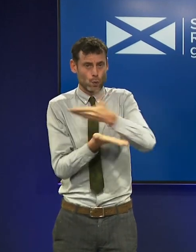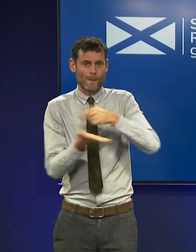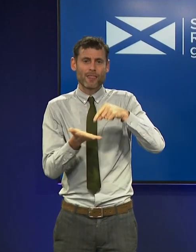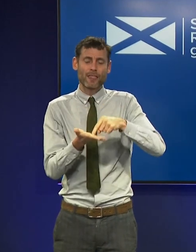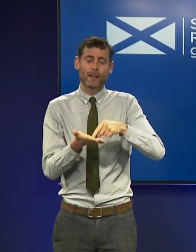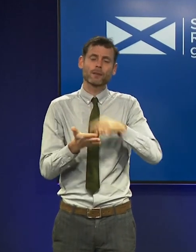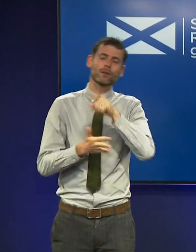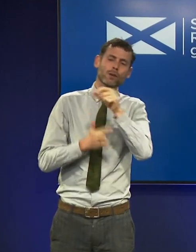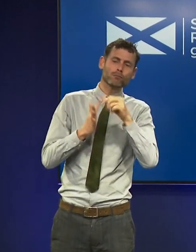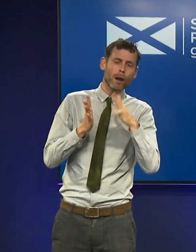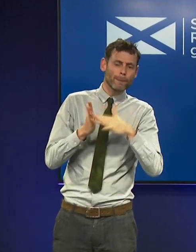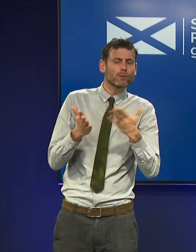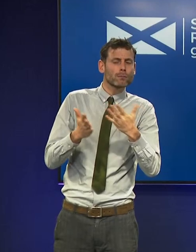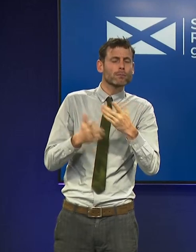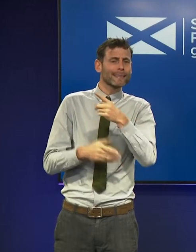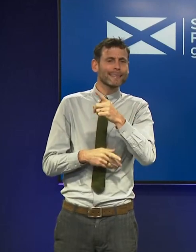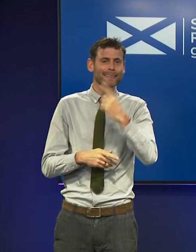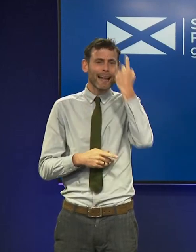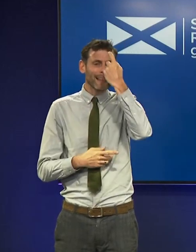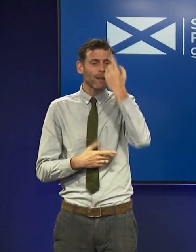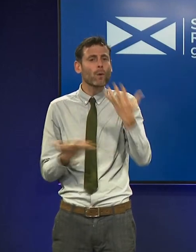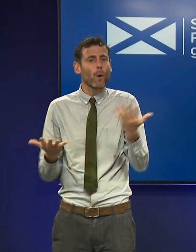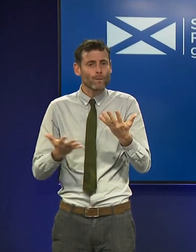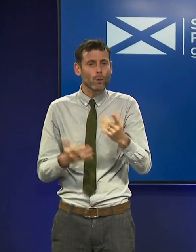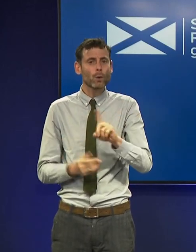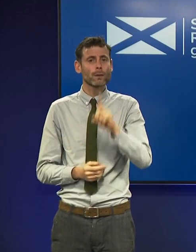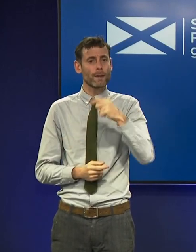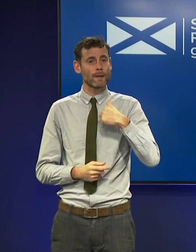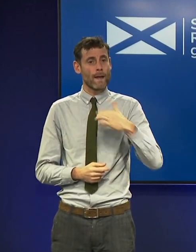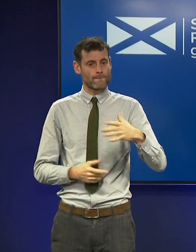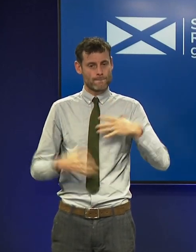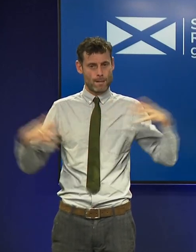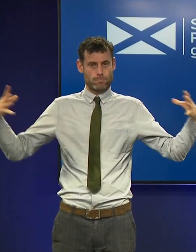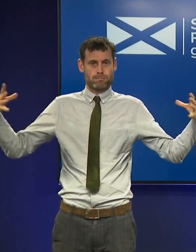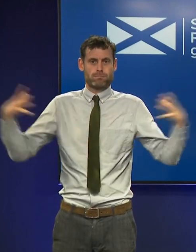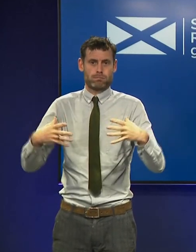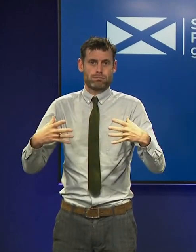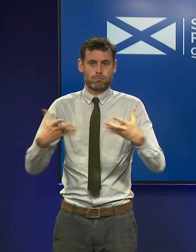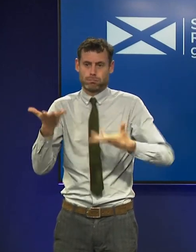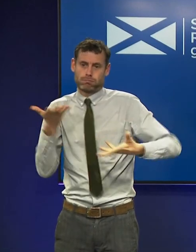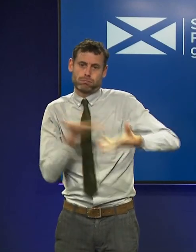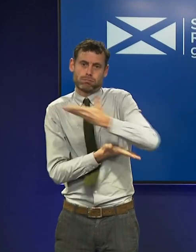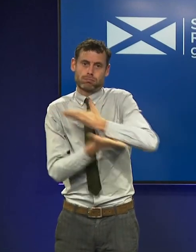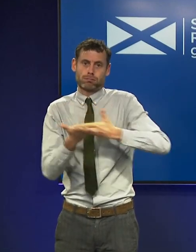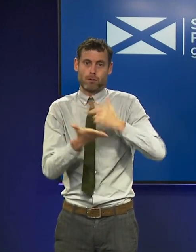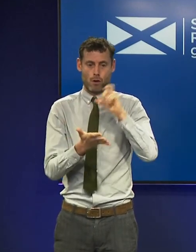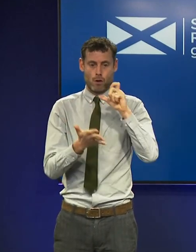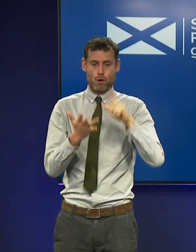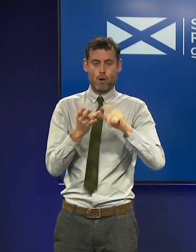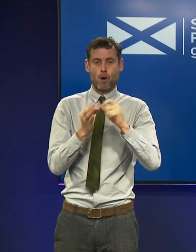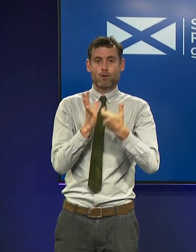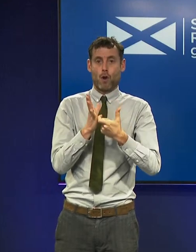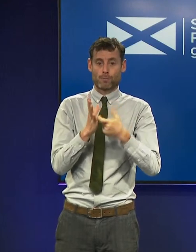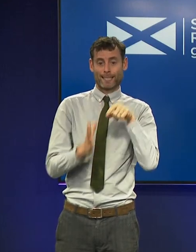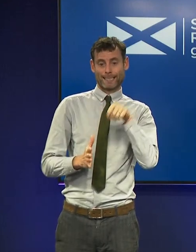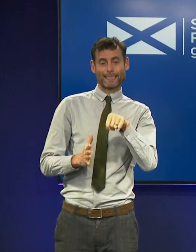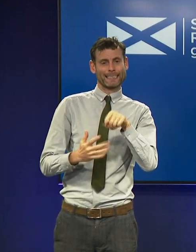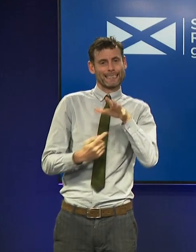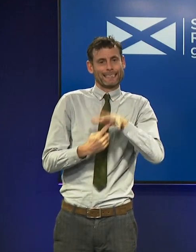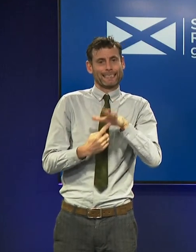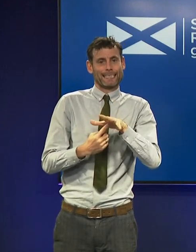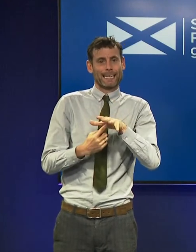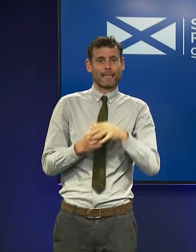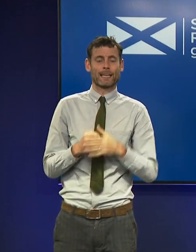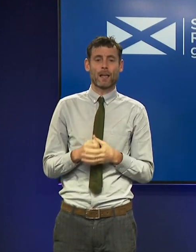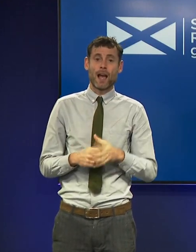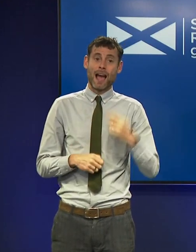meeting in the early part of this week would, in the circumstances we're in, be really appropriate. And I suspect people might raise an